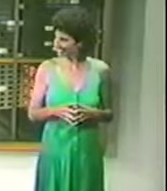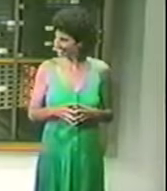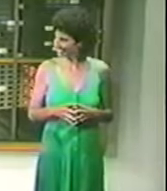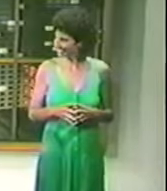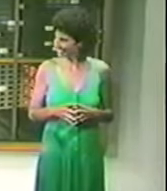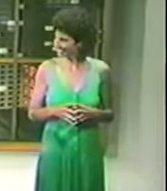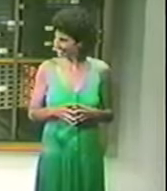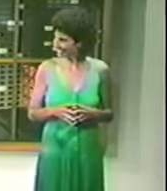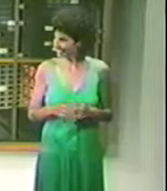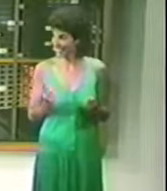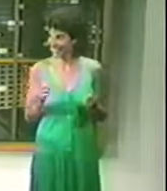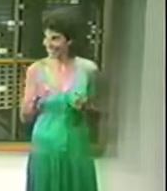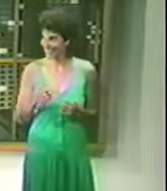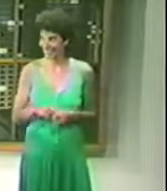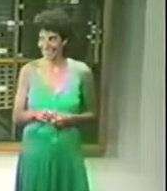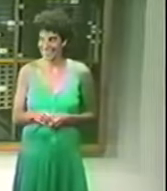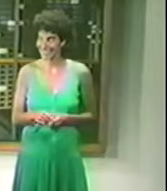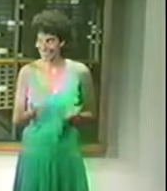What are you doing later?